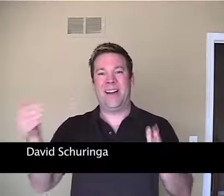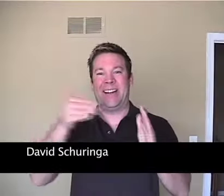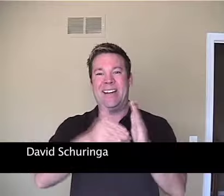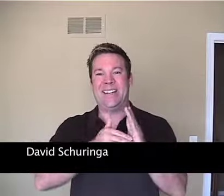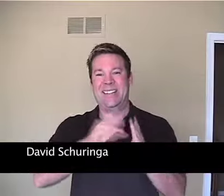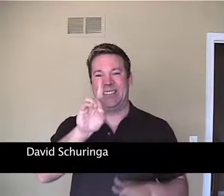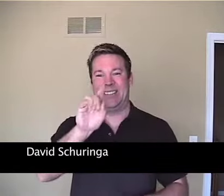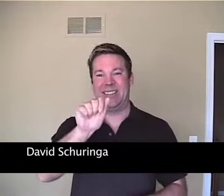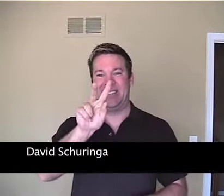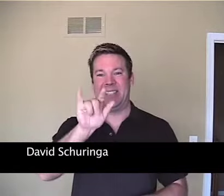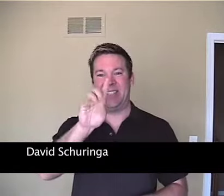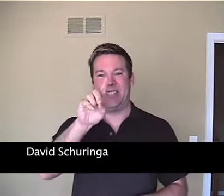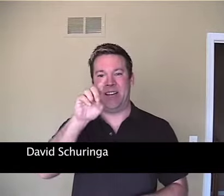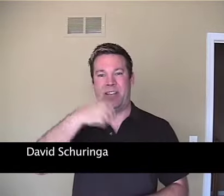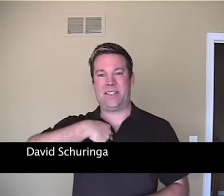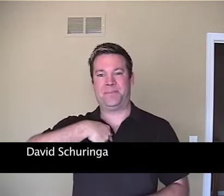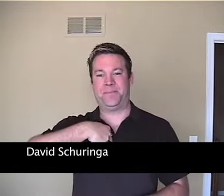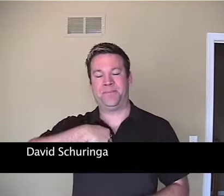Hi again, David.